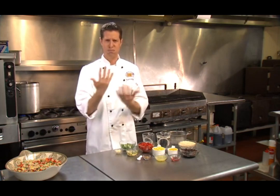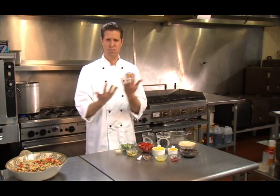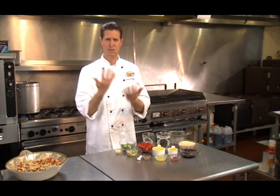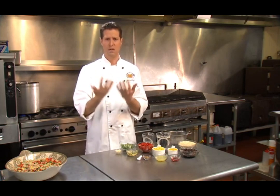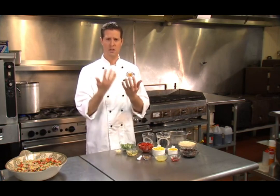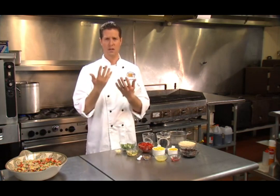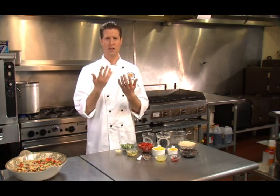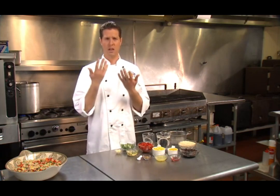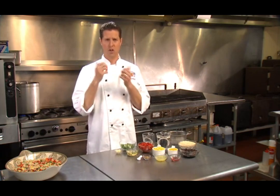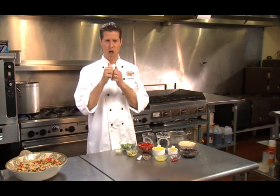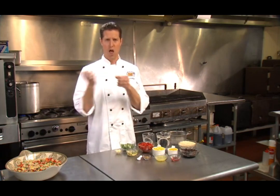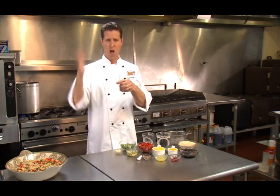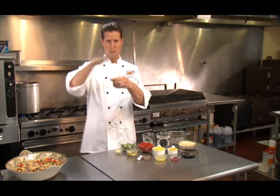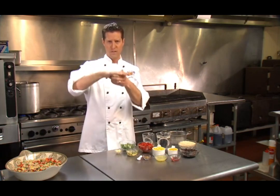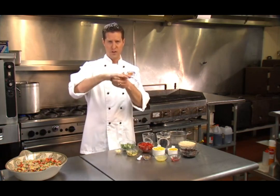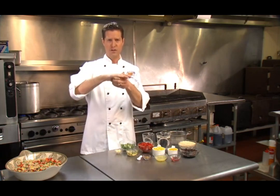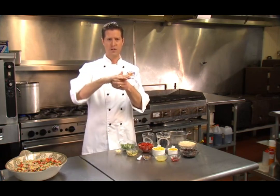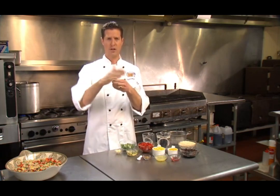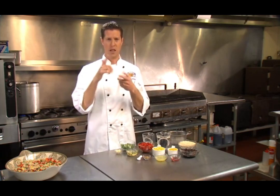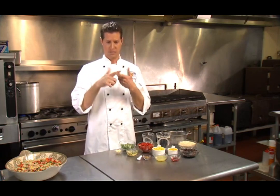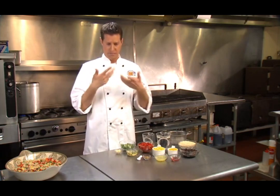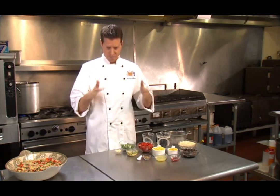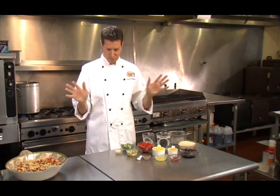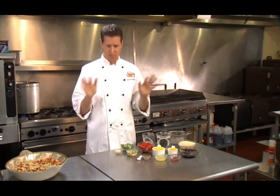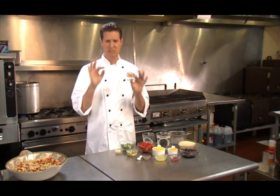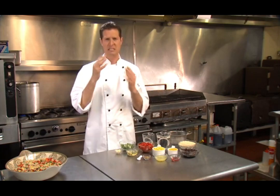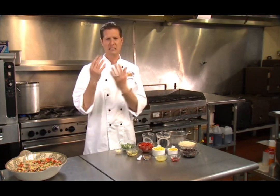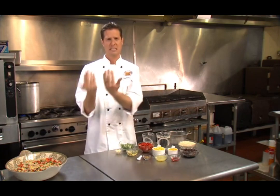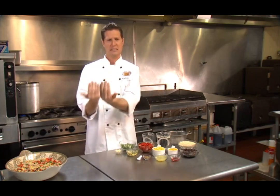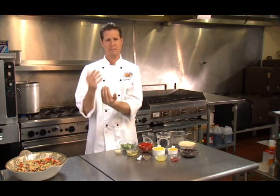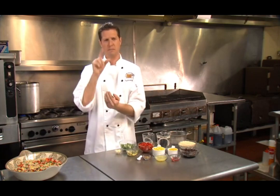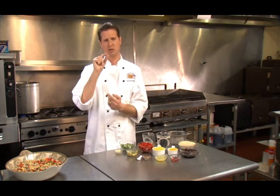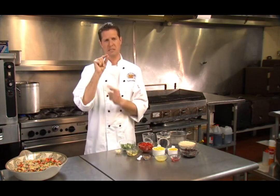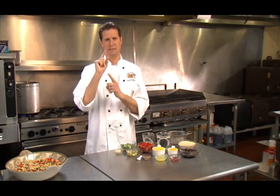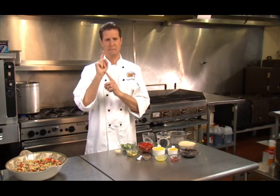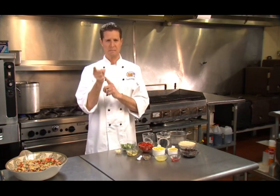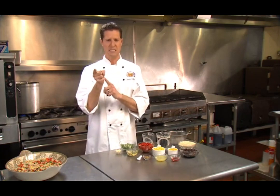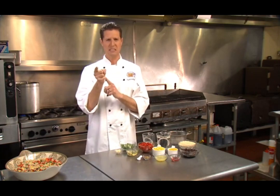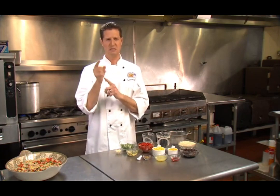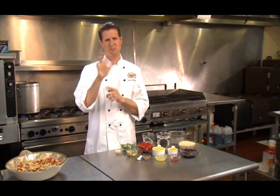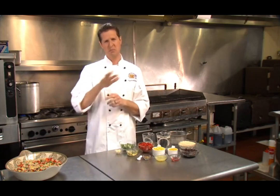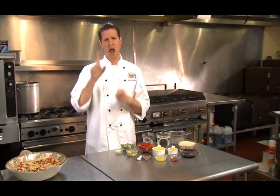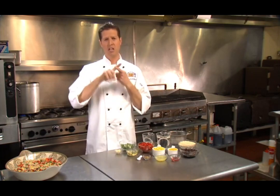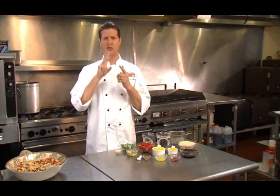Bring to a boil covered and simmer for 20 minutes or until water is absorbed.